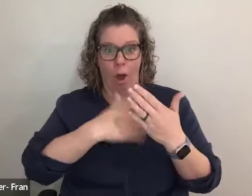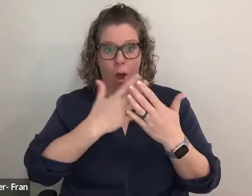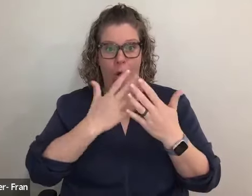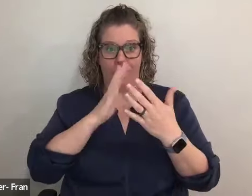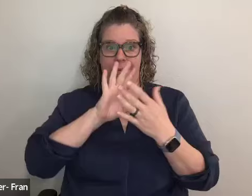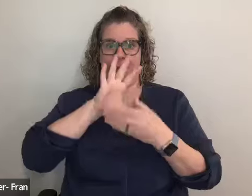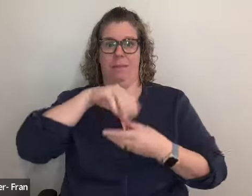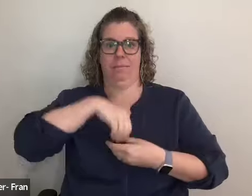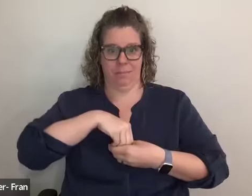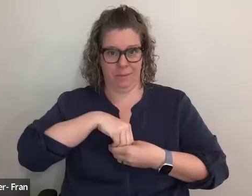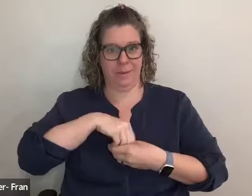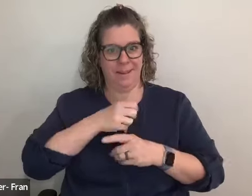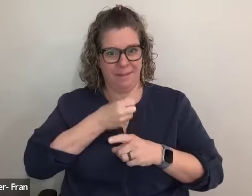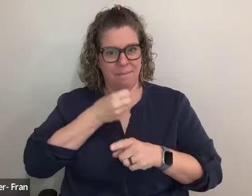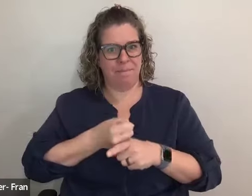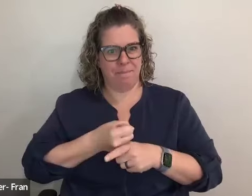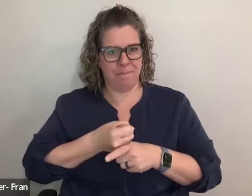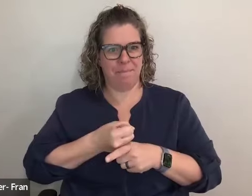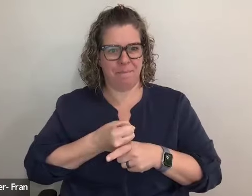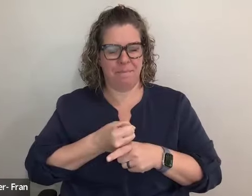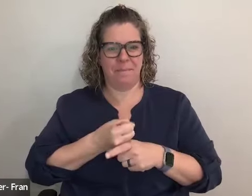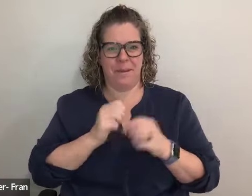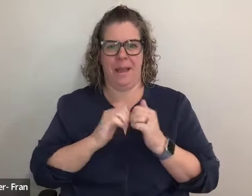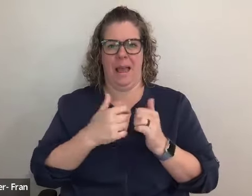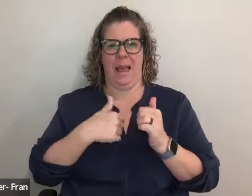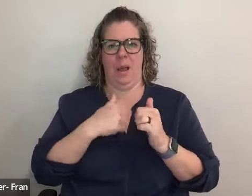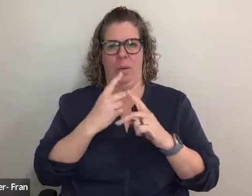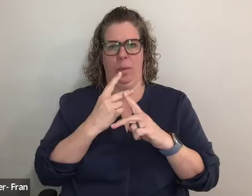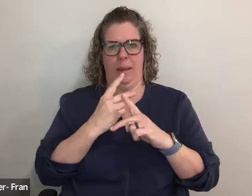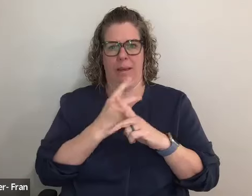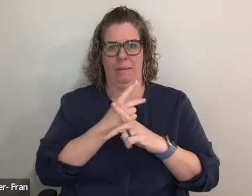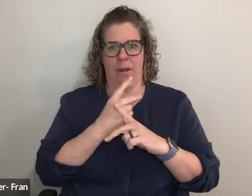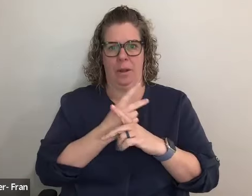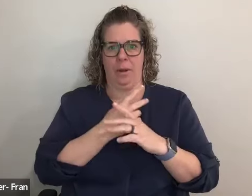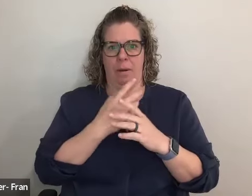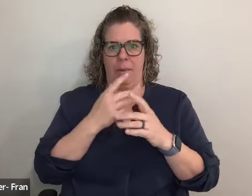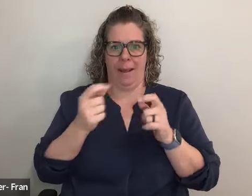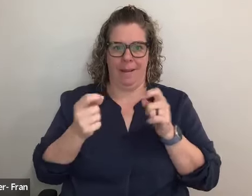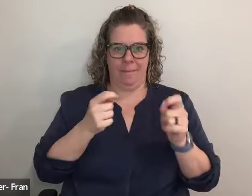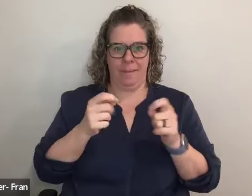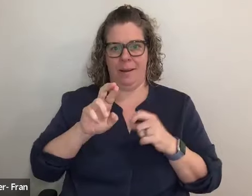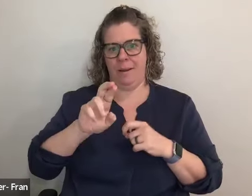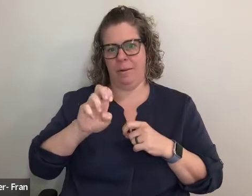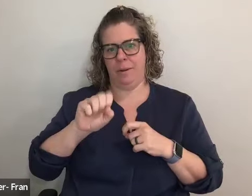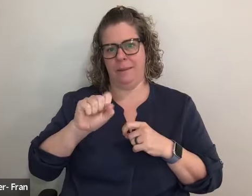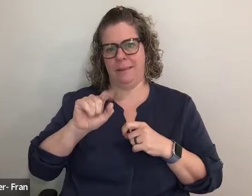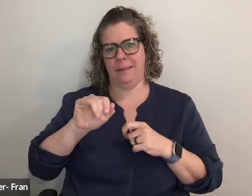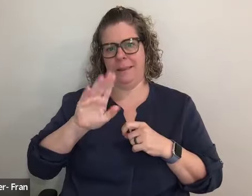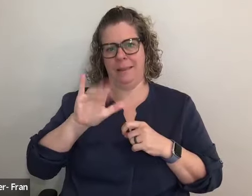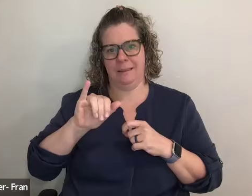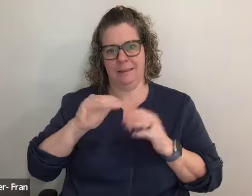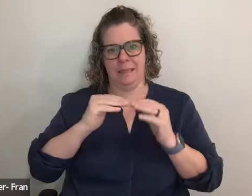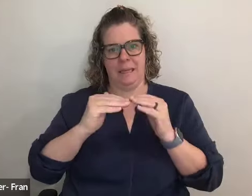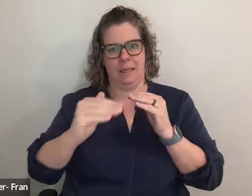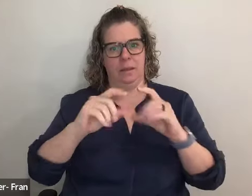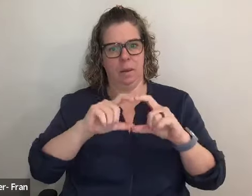plays a role in how we're navigating our resiliency zone, and noticing when